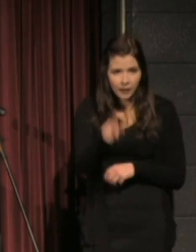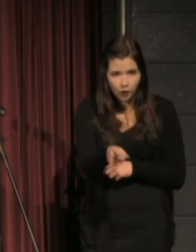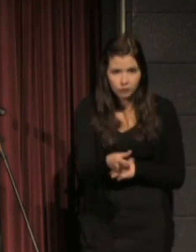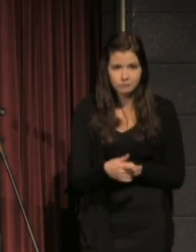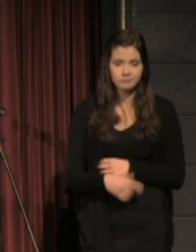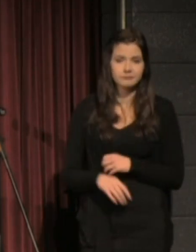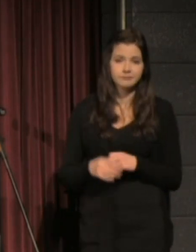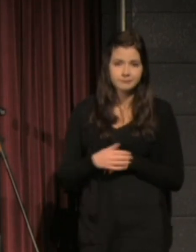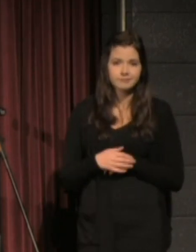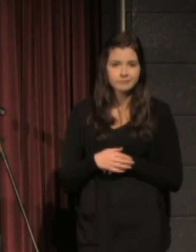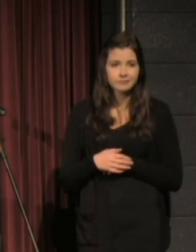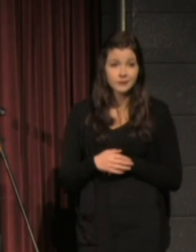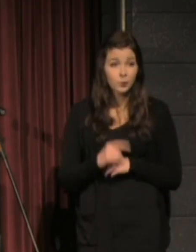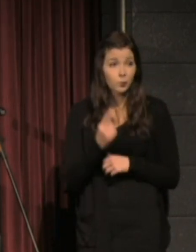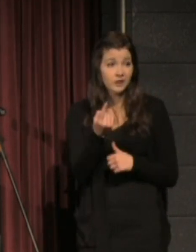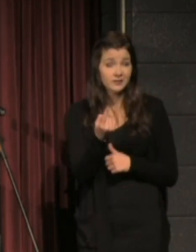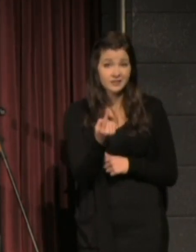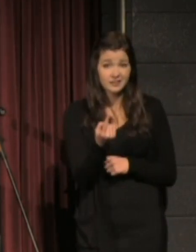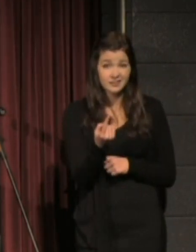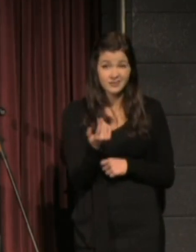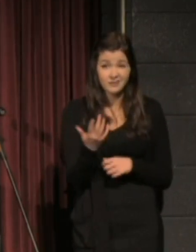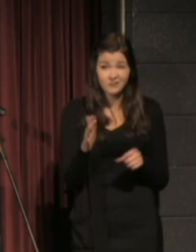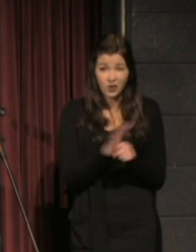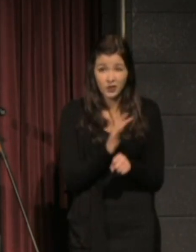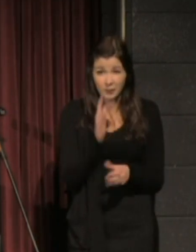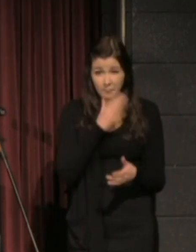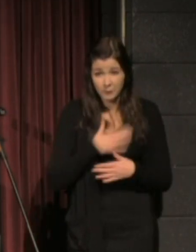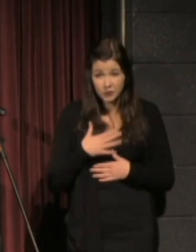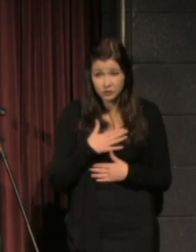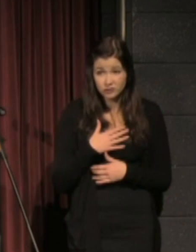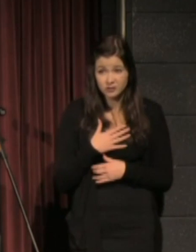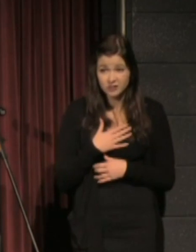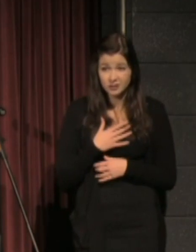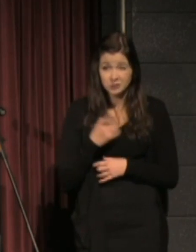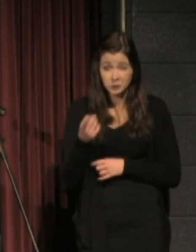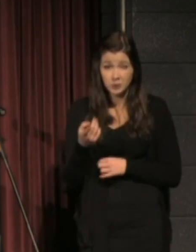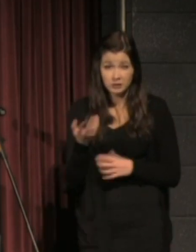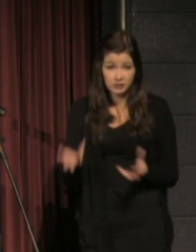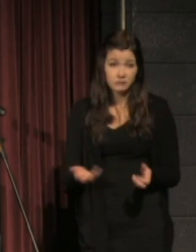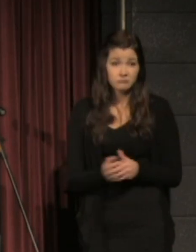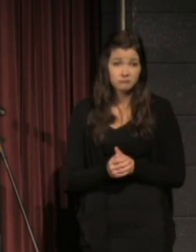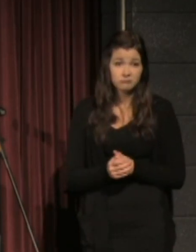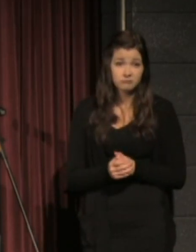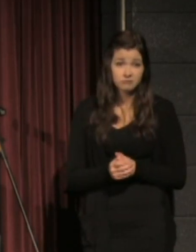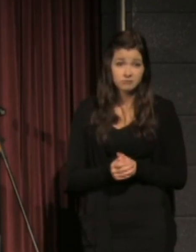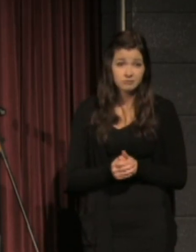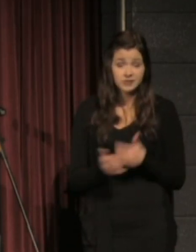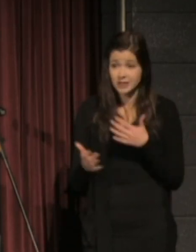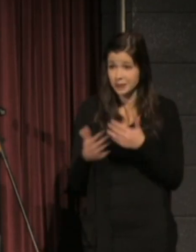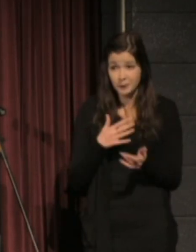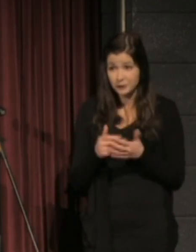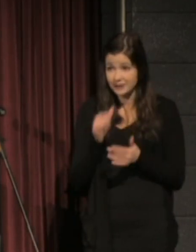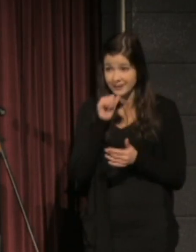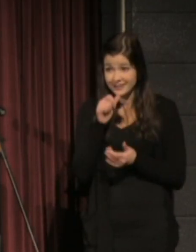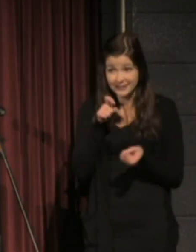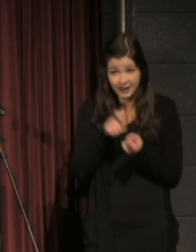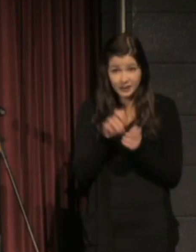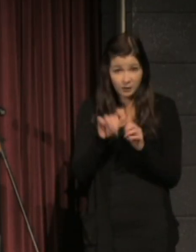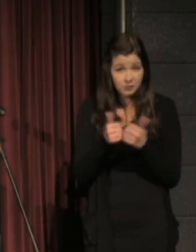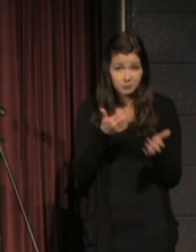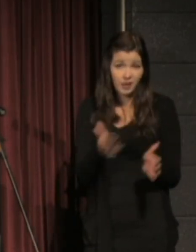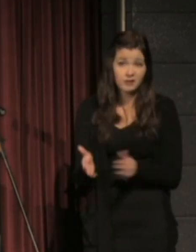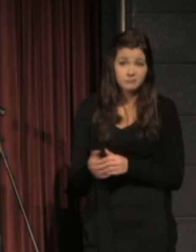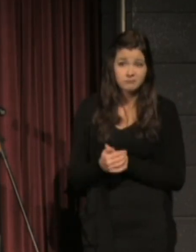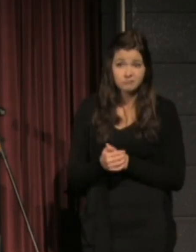now. One, to fully appreciate where you are in the here and now, even if it isn't exactly how you had